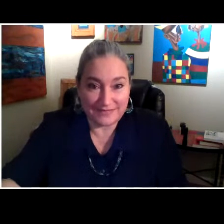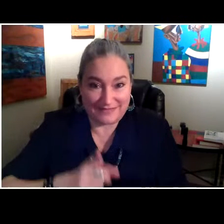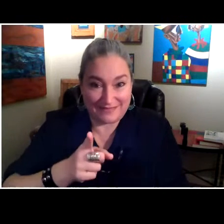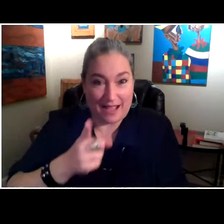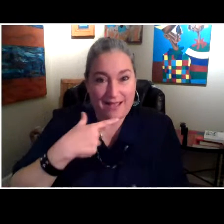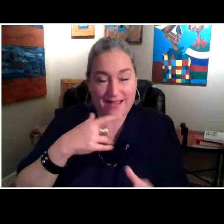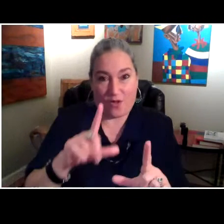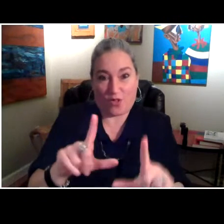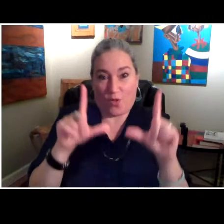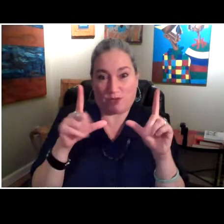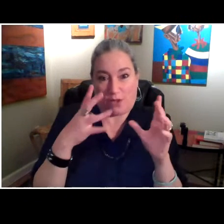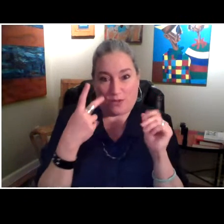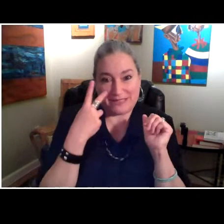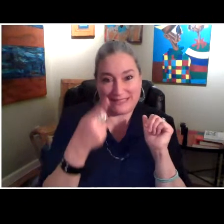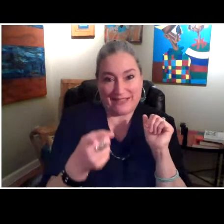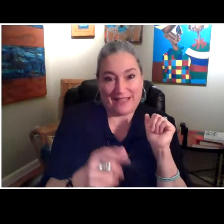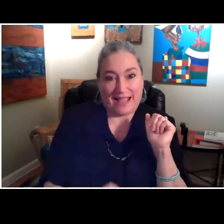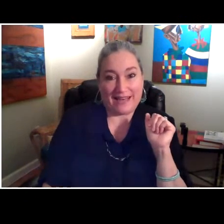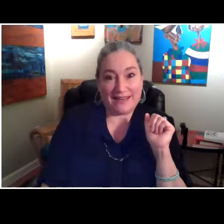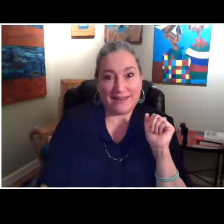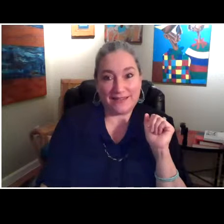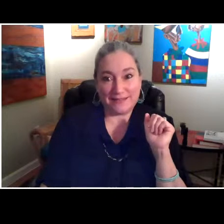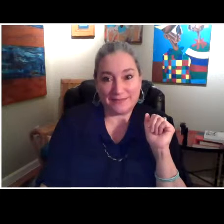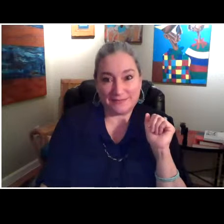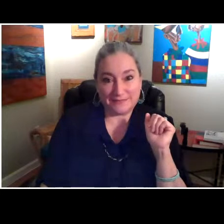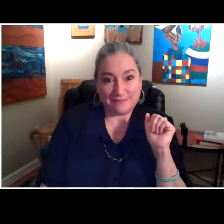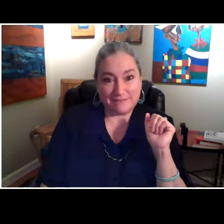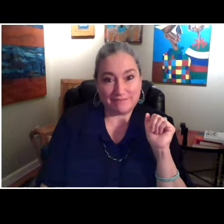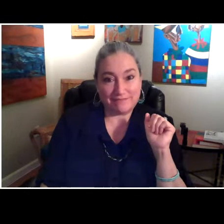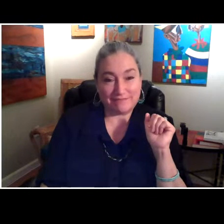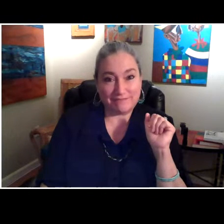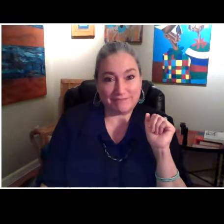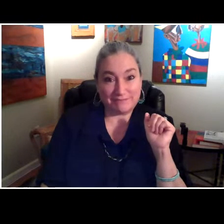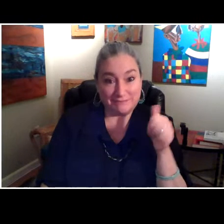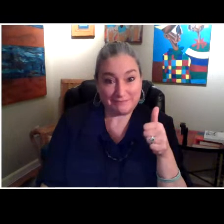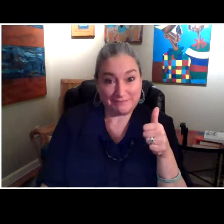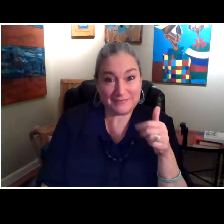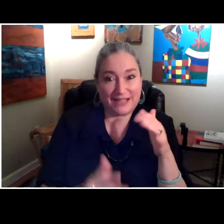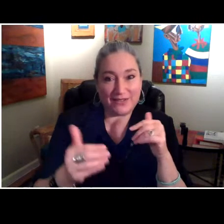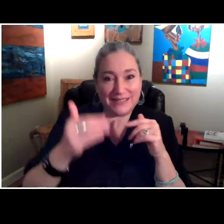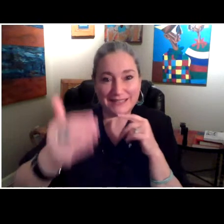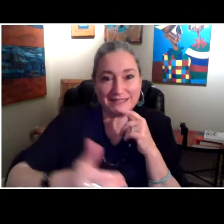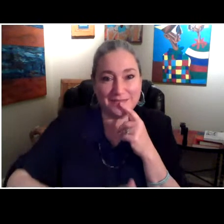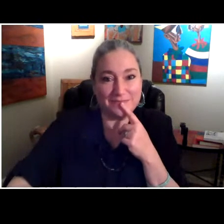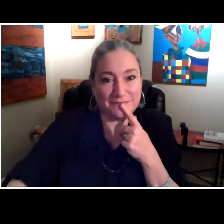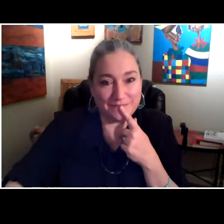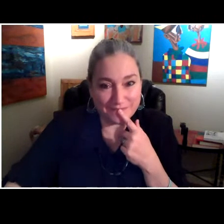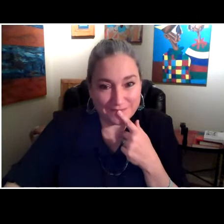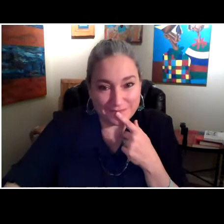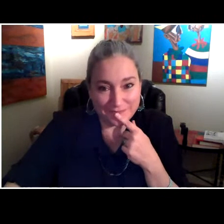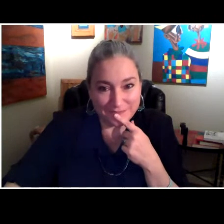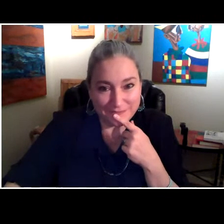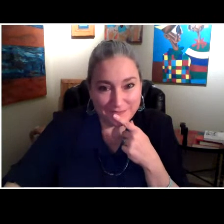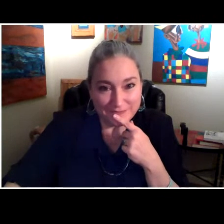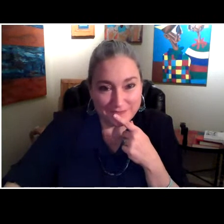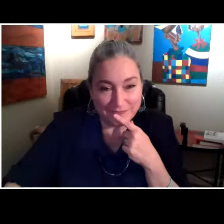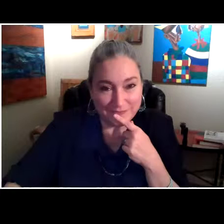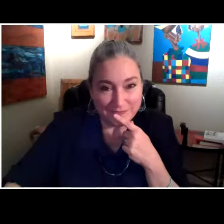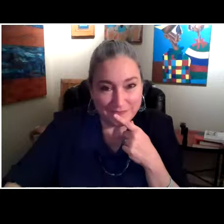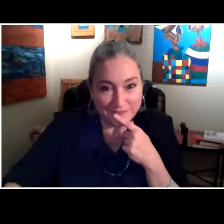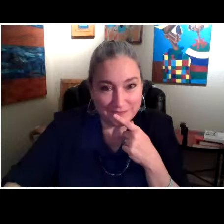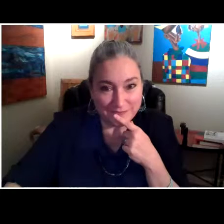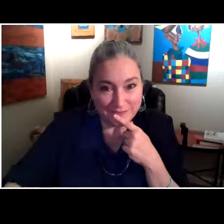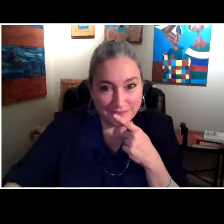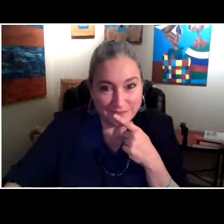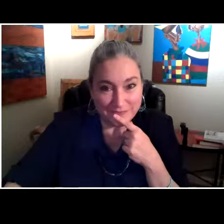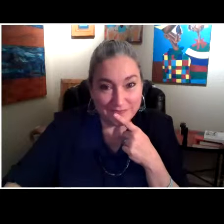constantly are resisting and fighting. I enlarged that to make sure you're able to truly see this image. Next